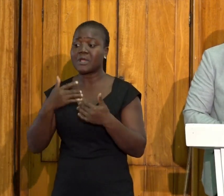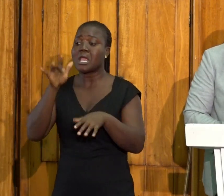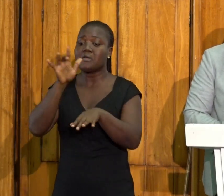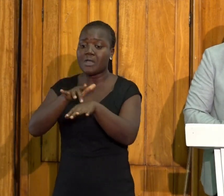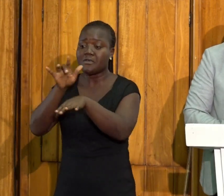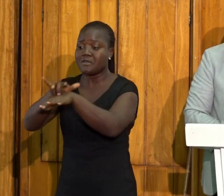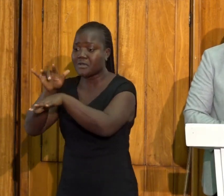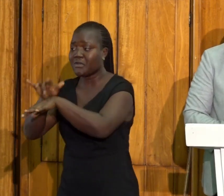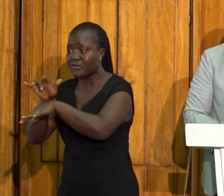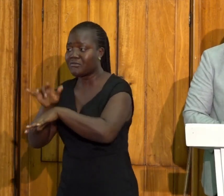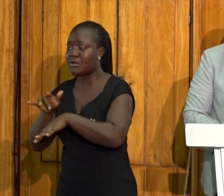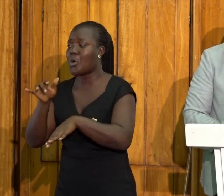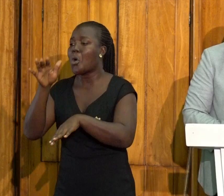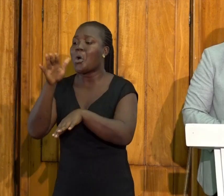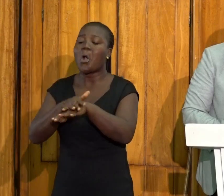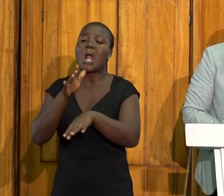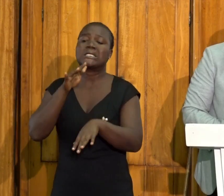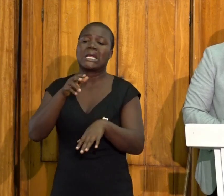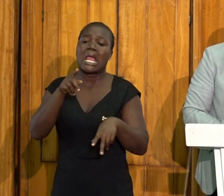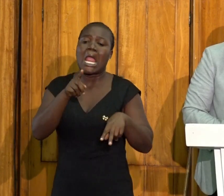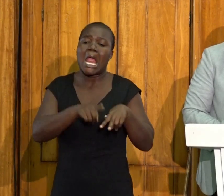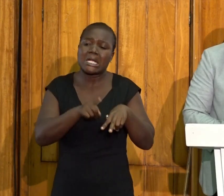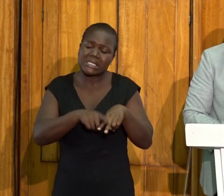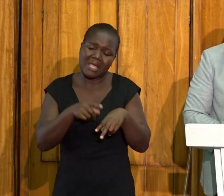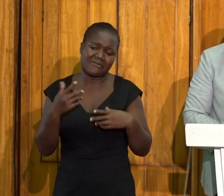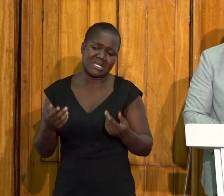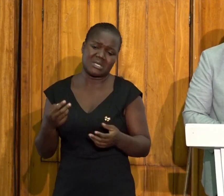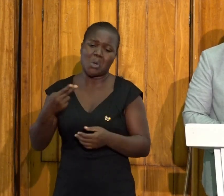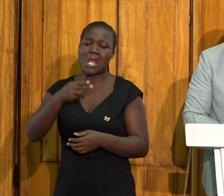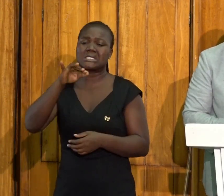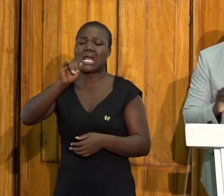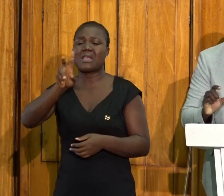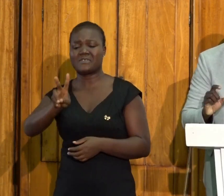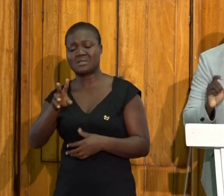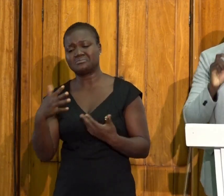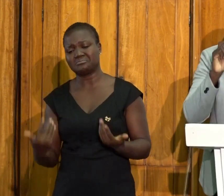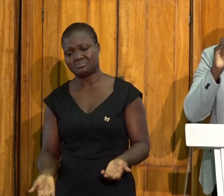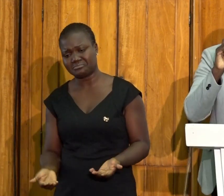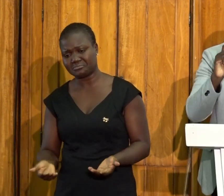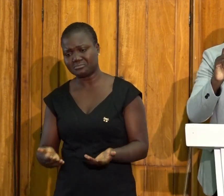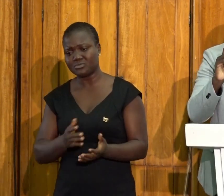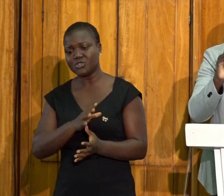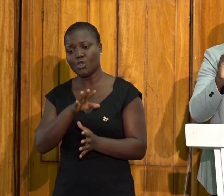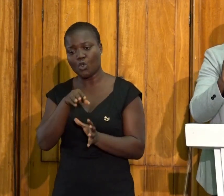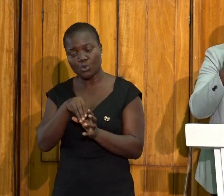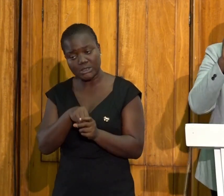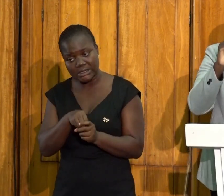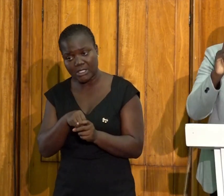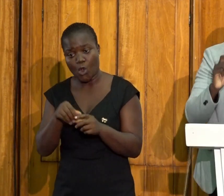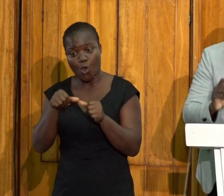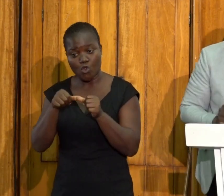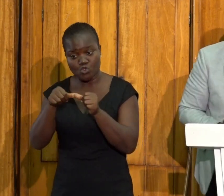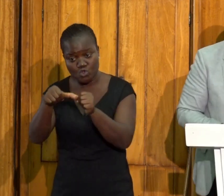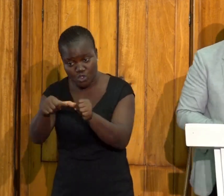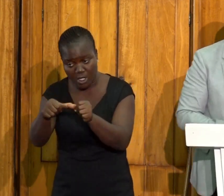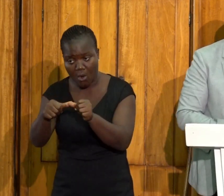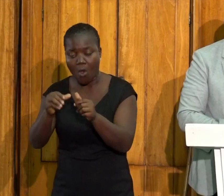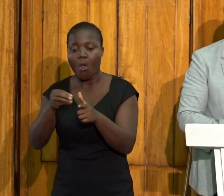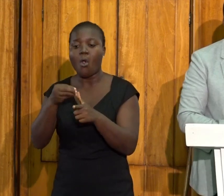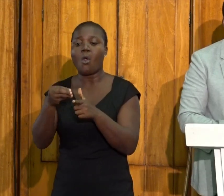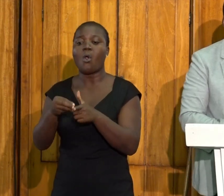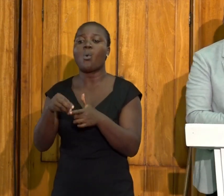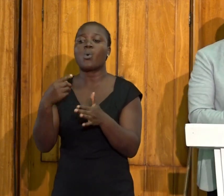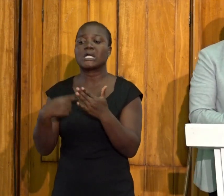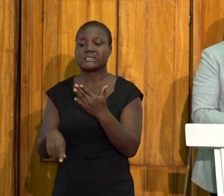to prevent HIV acquisition during, including continuing or initiating LAN